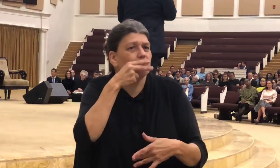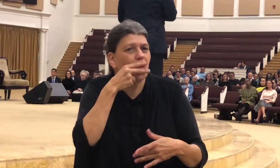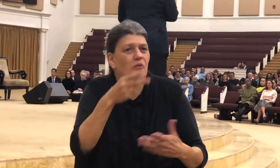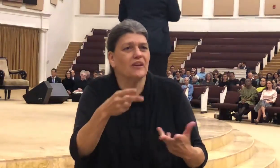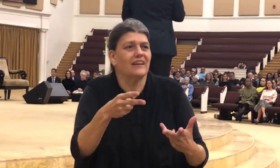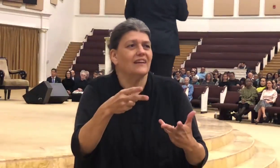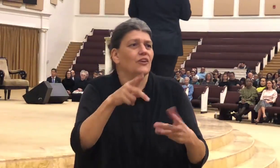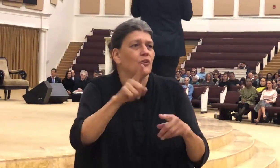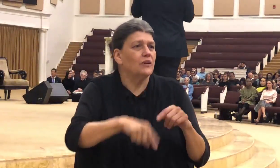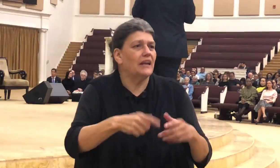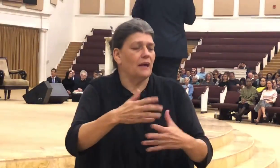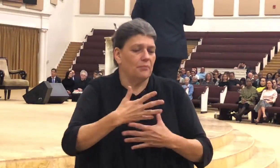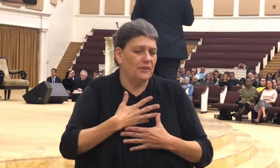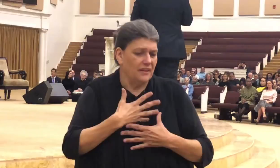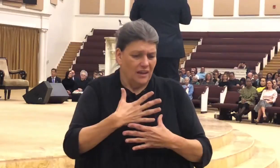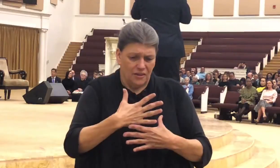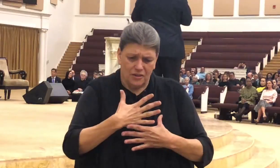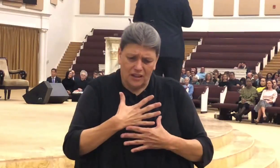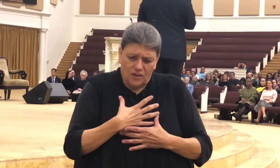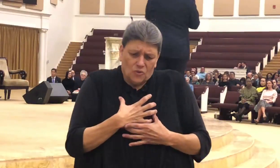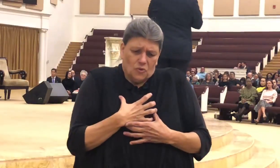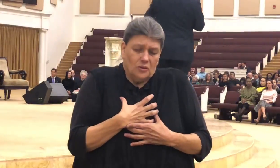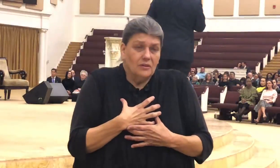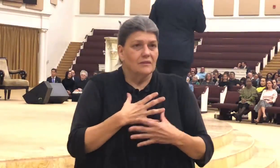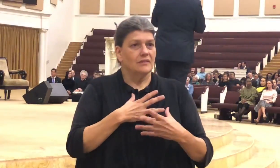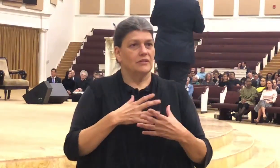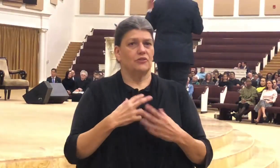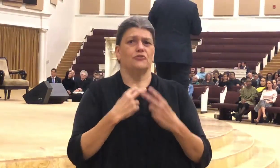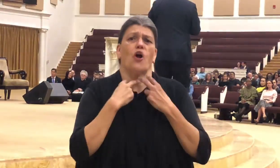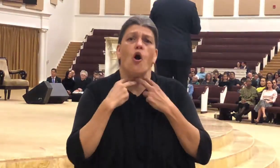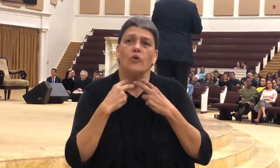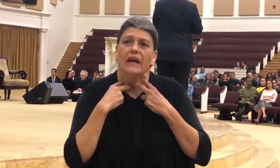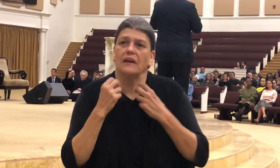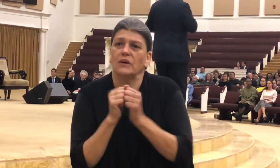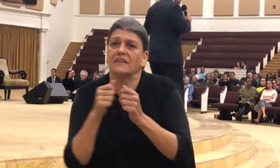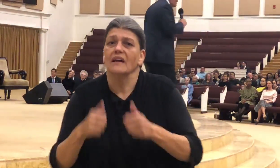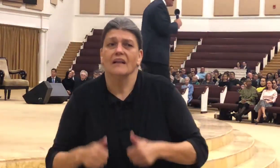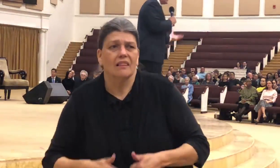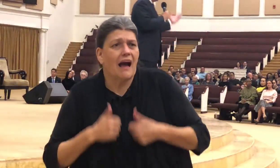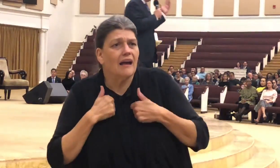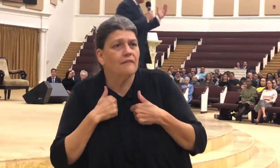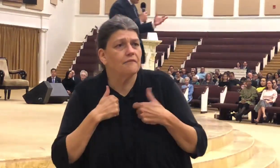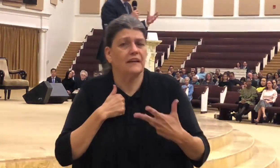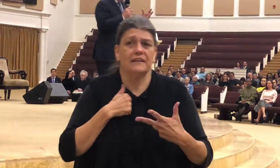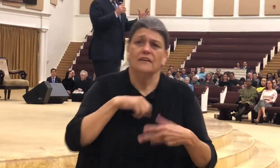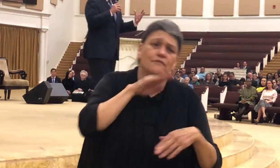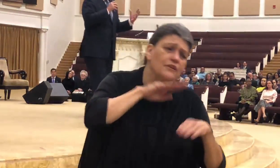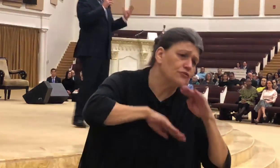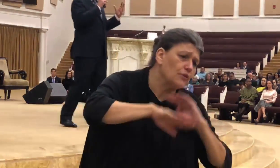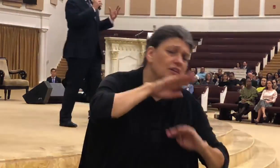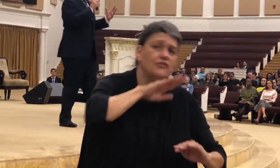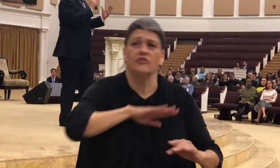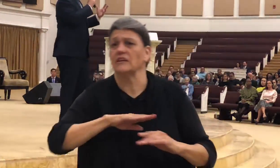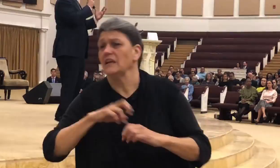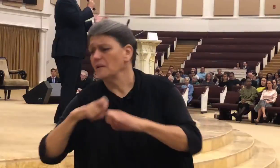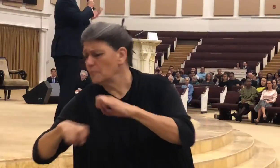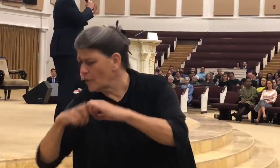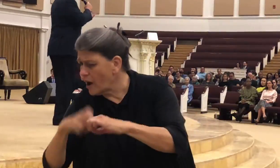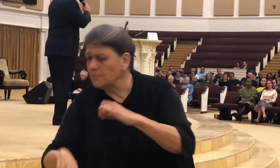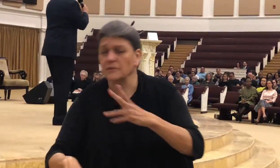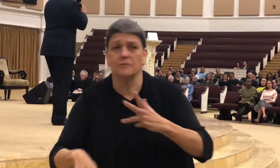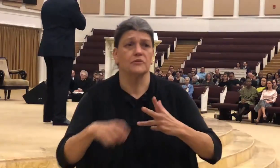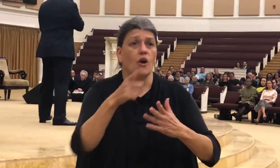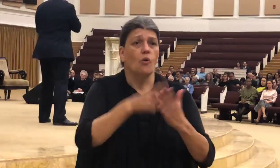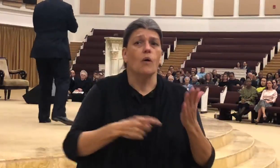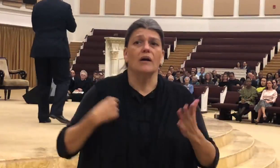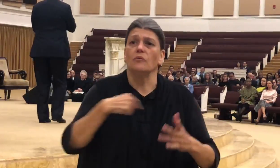can't breathe. You're choking in life and finance and issues and addiction and frustration and confusion. What we need is God